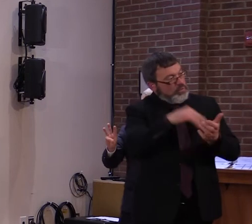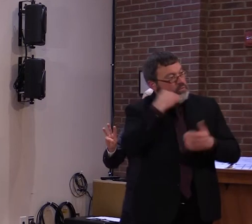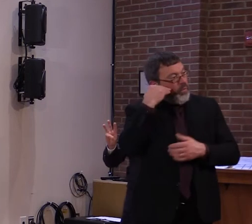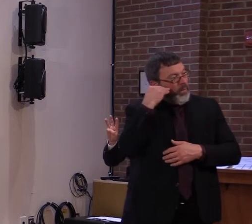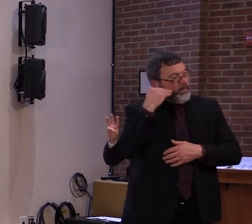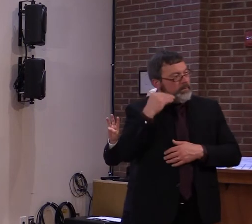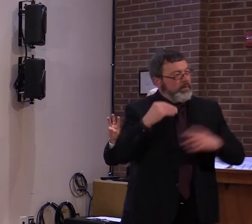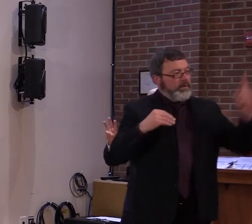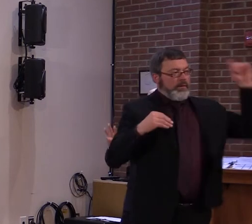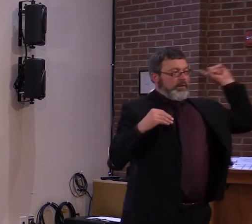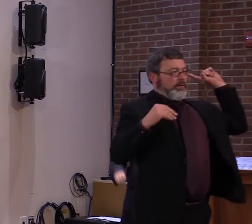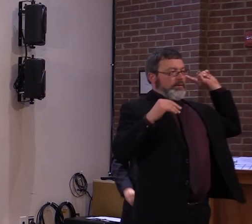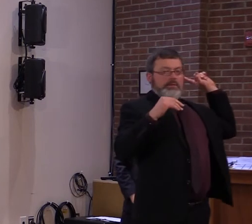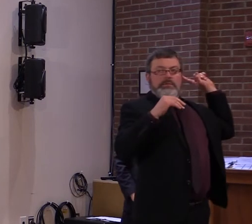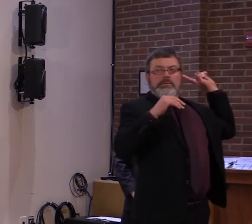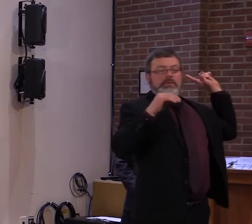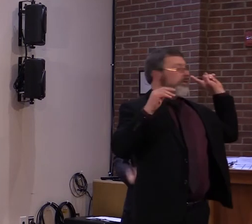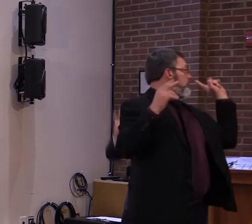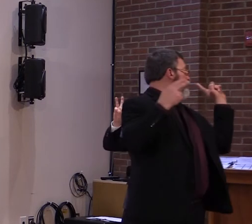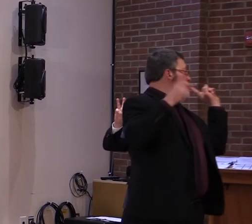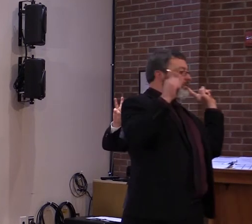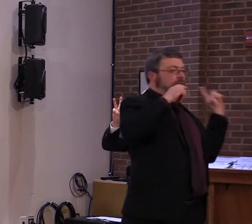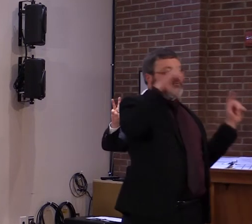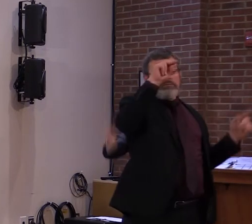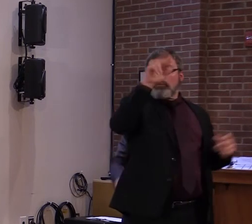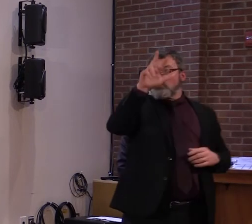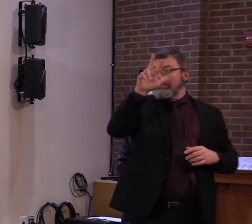you just said including. Yeah,